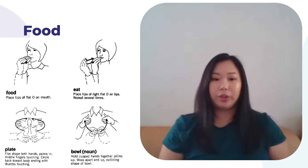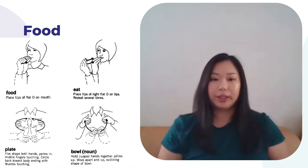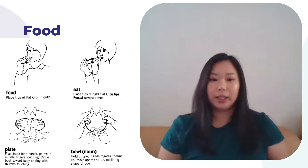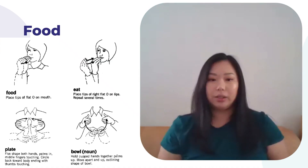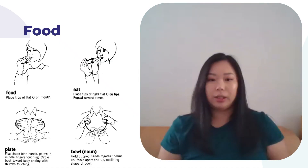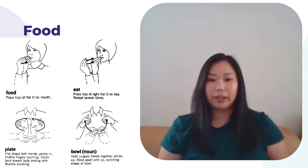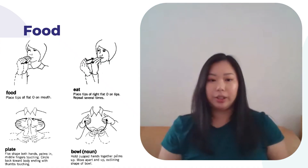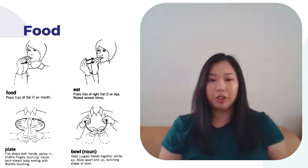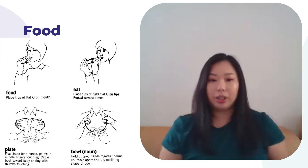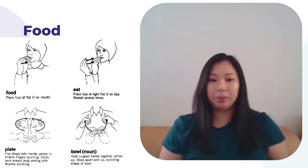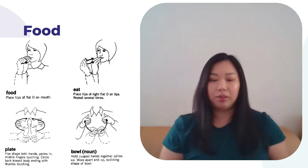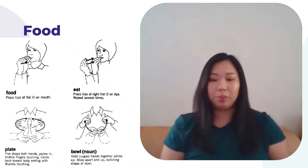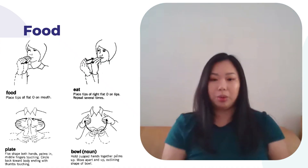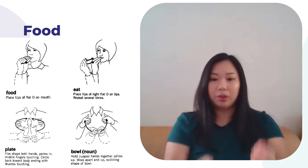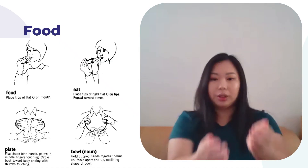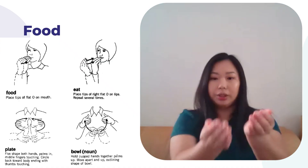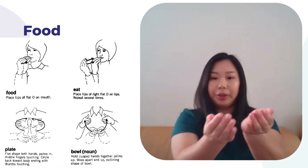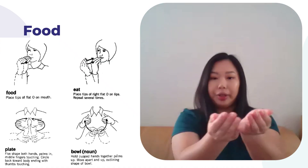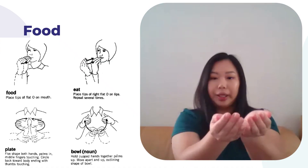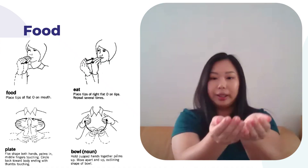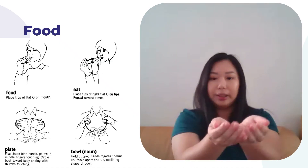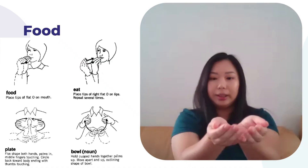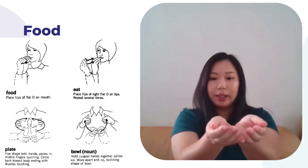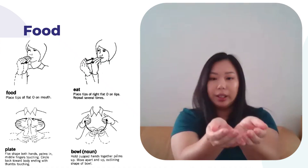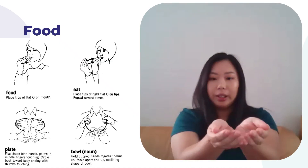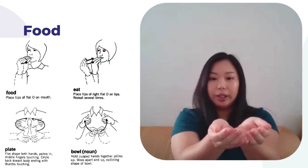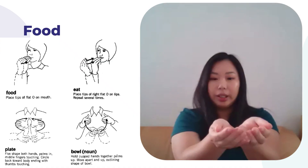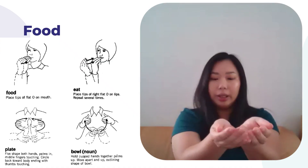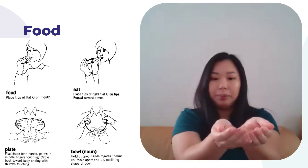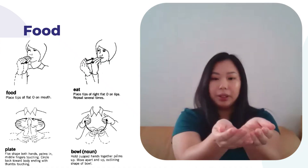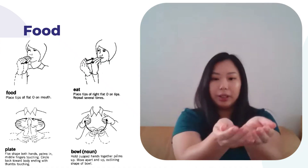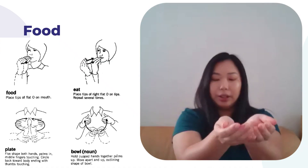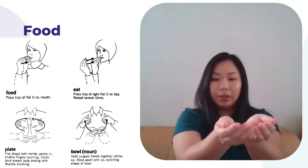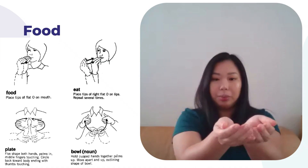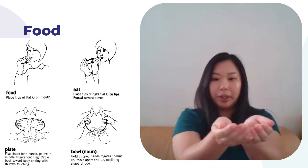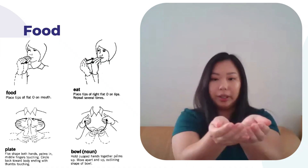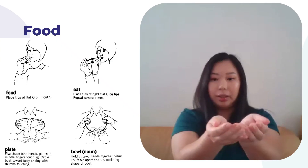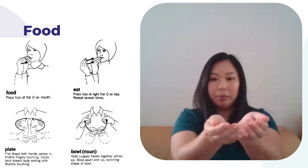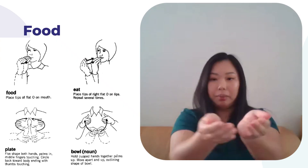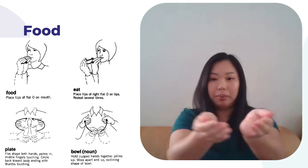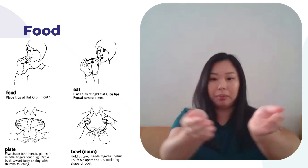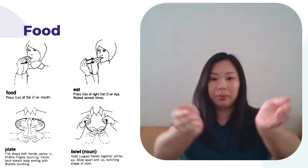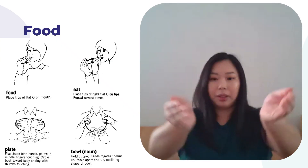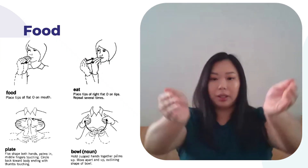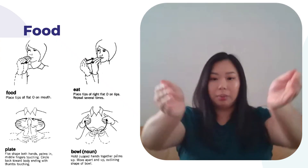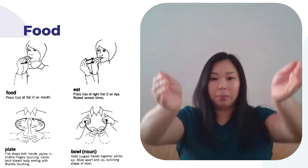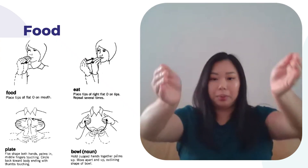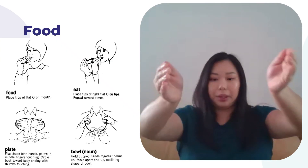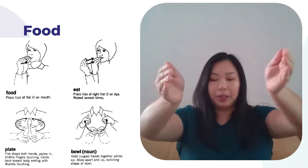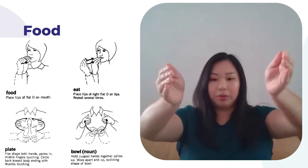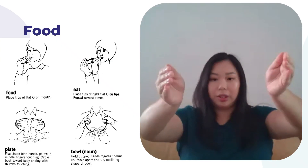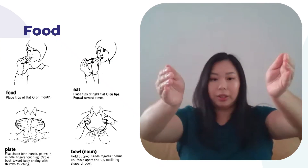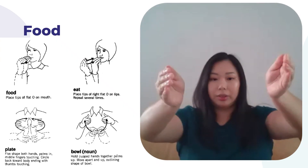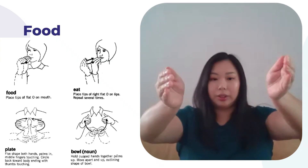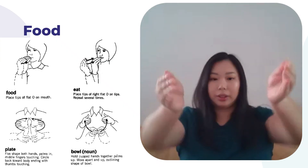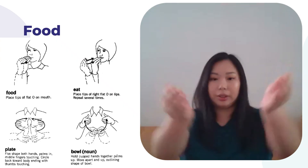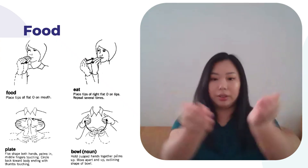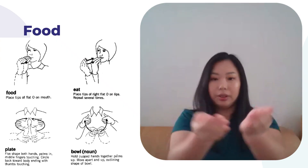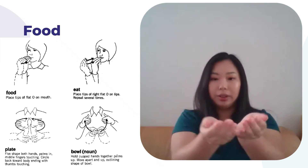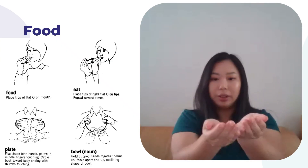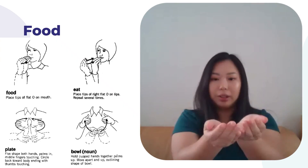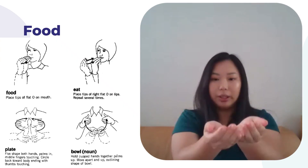Bowl, you're going to outline the shape of a bowl, so your hands are cupped and you bring them up and